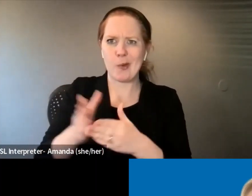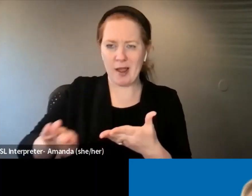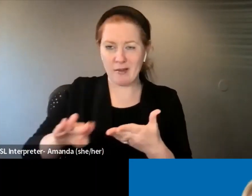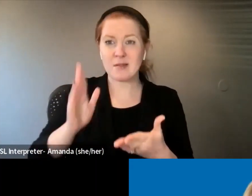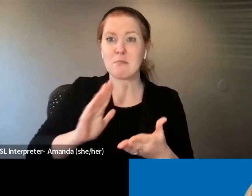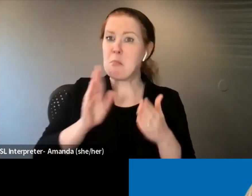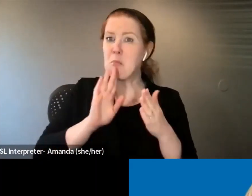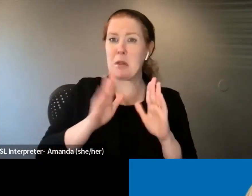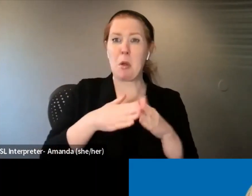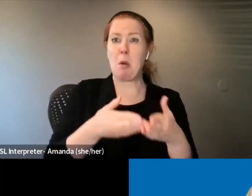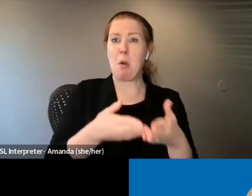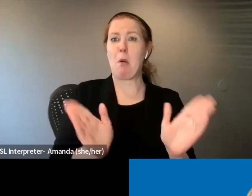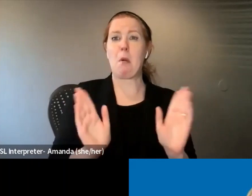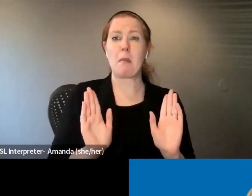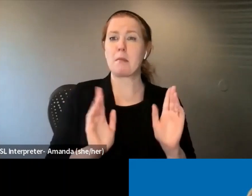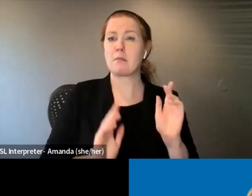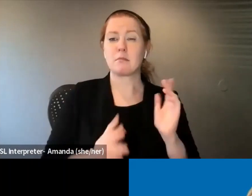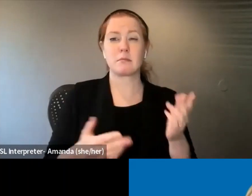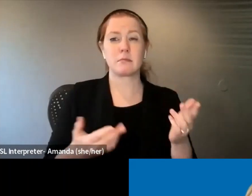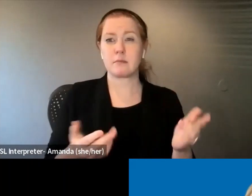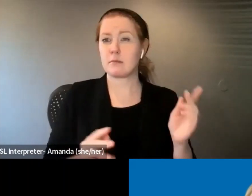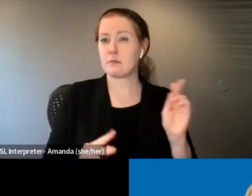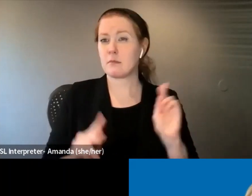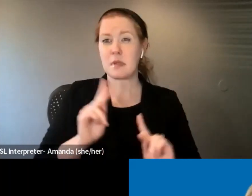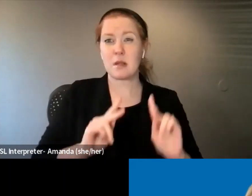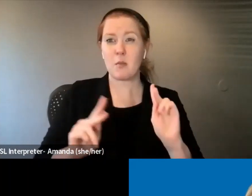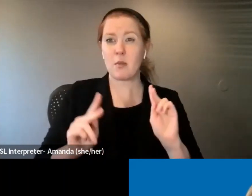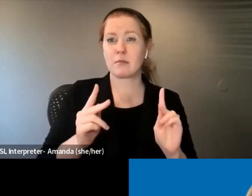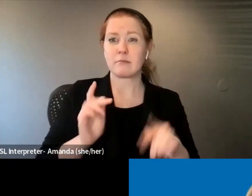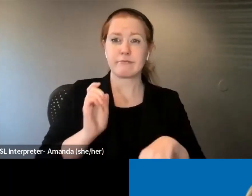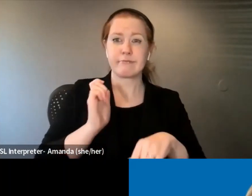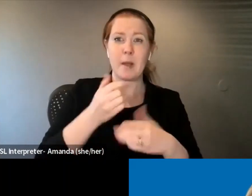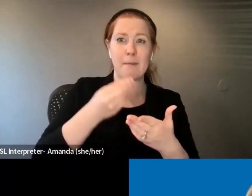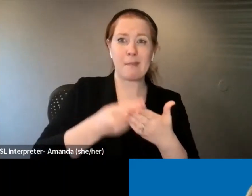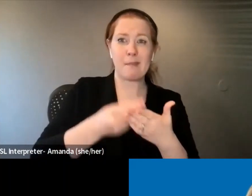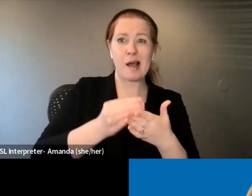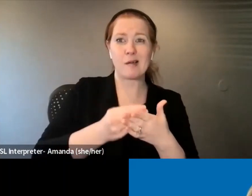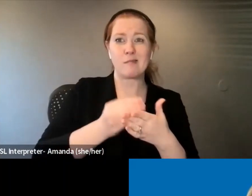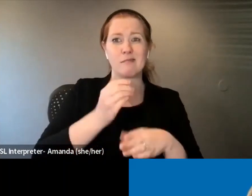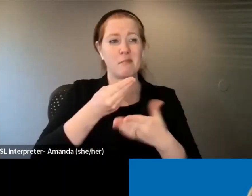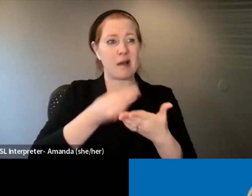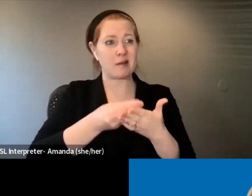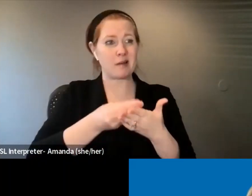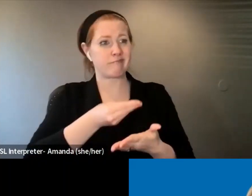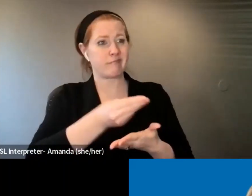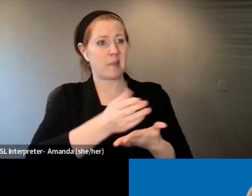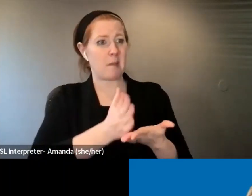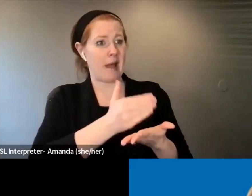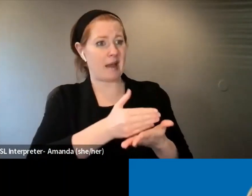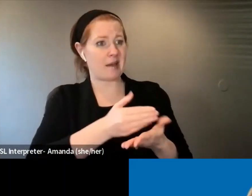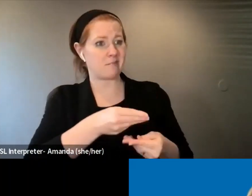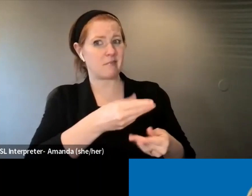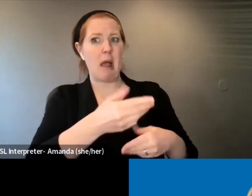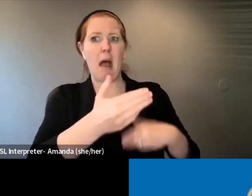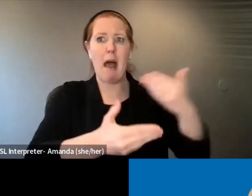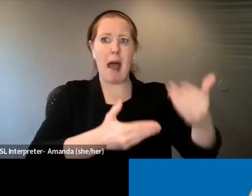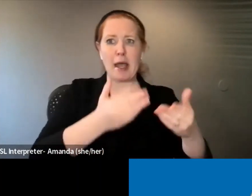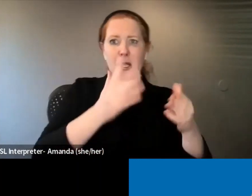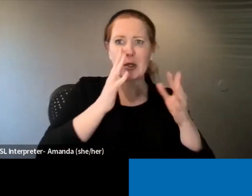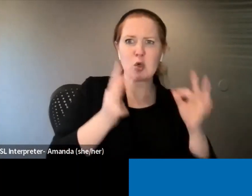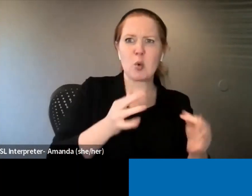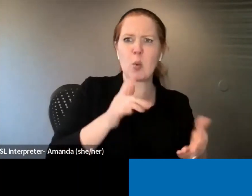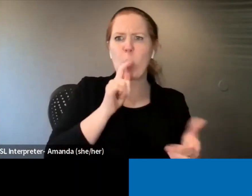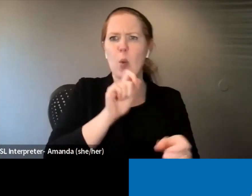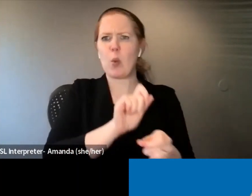open. People got a fixed amount of money, a budget, and they hired and determined who was going to work